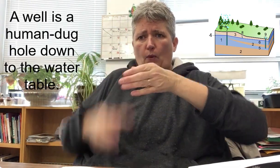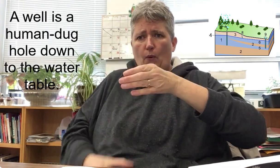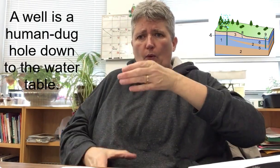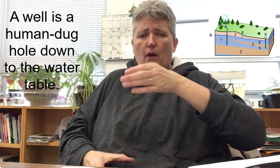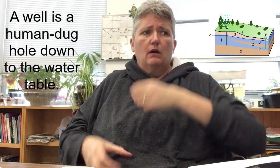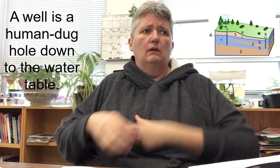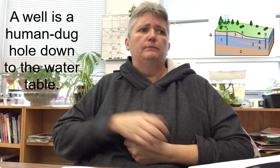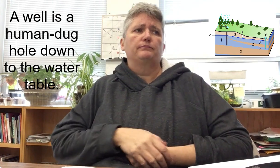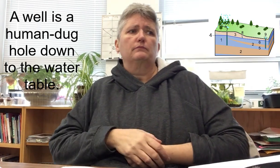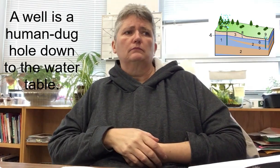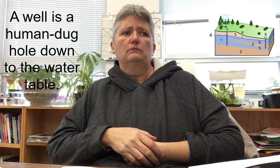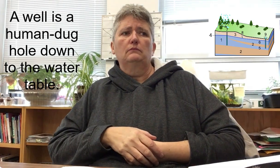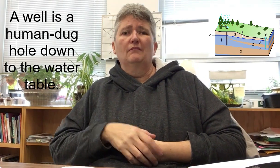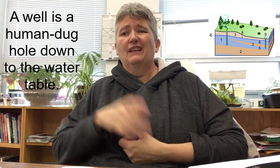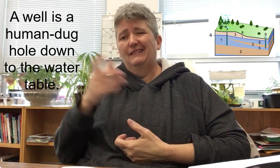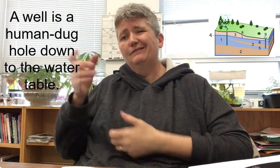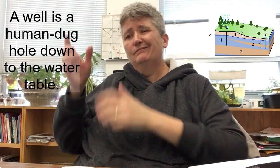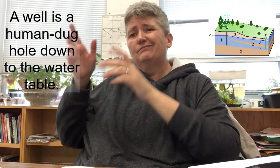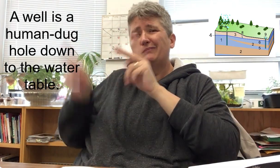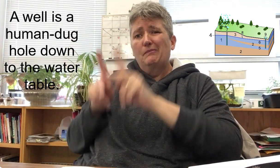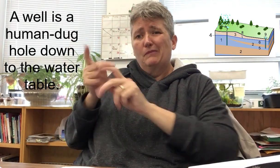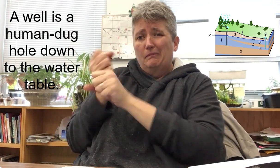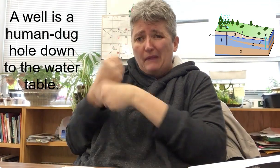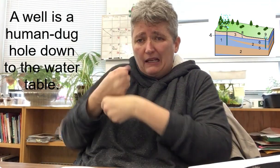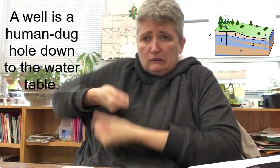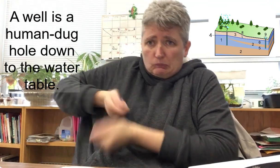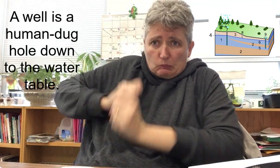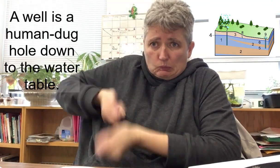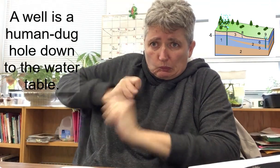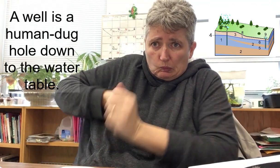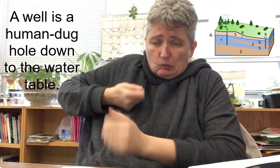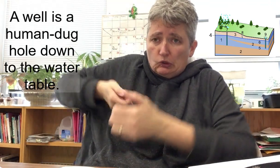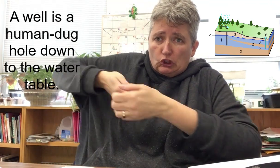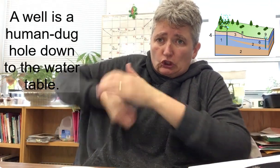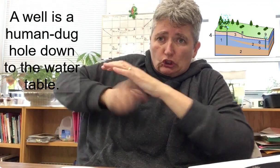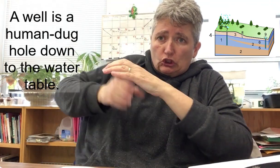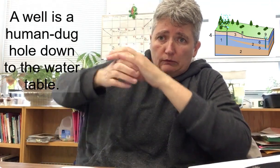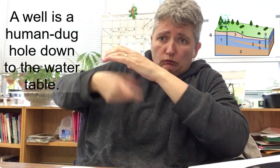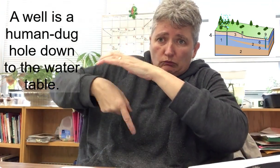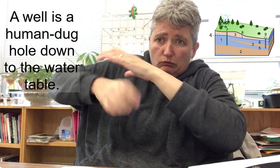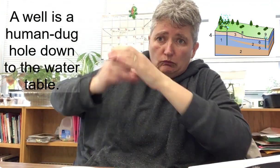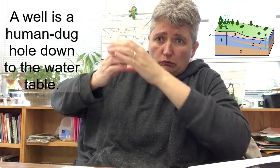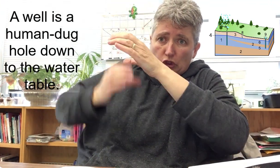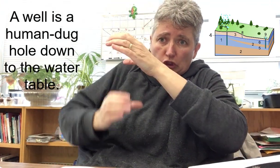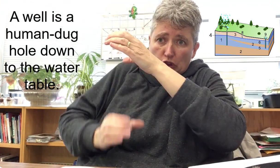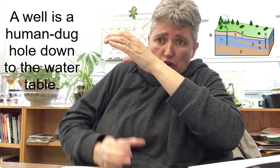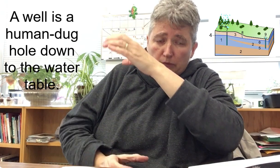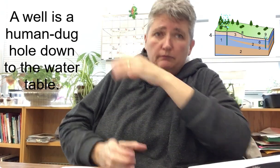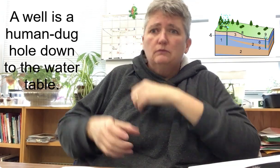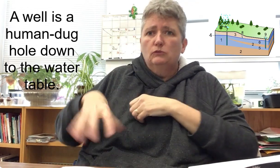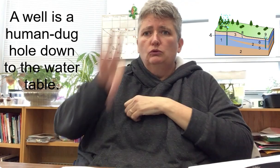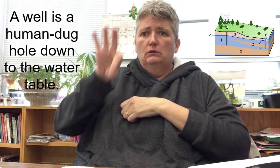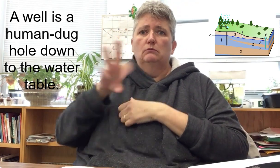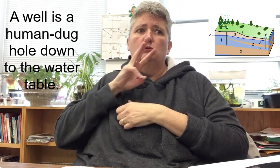hole. People have made something like that, like a well, to go down to the water and find it.